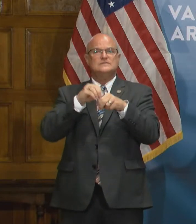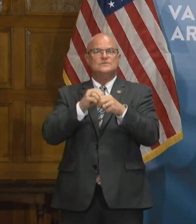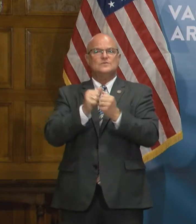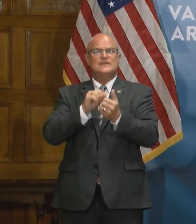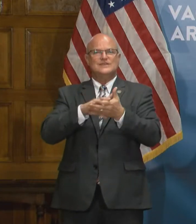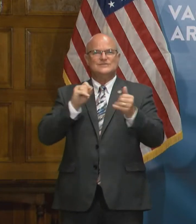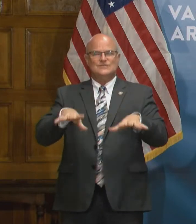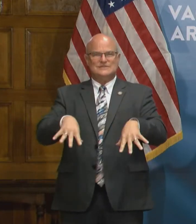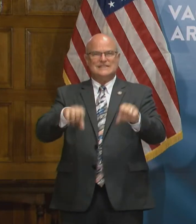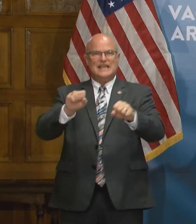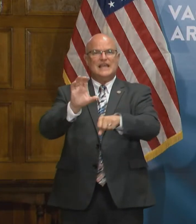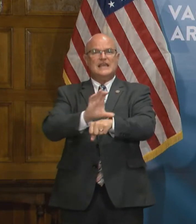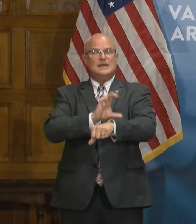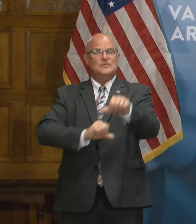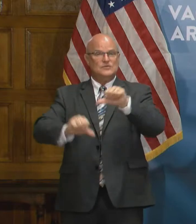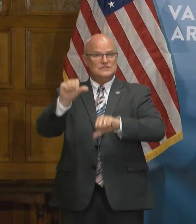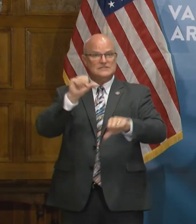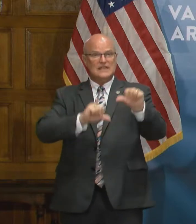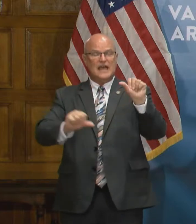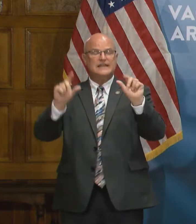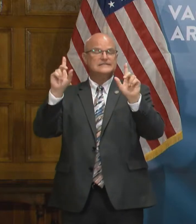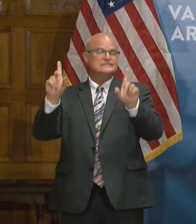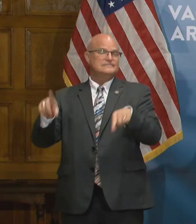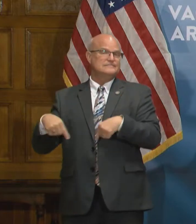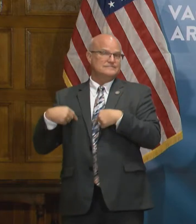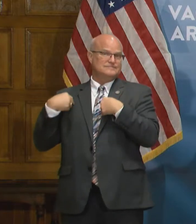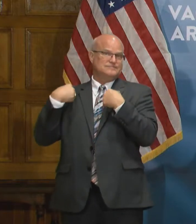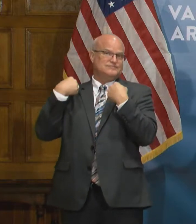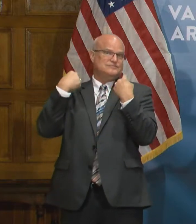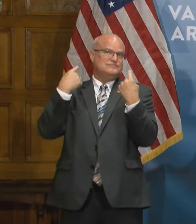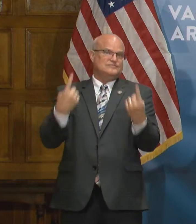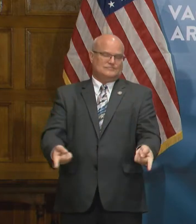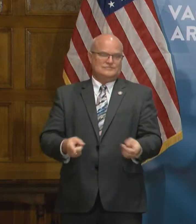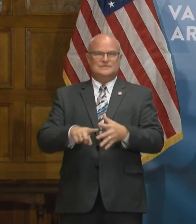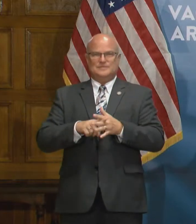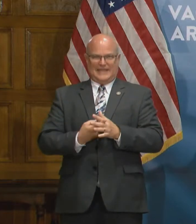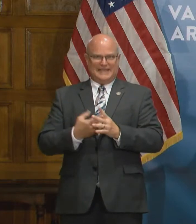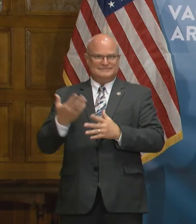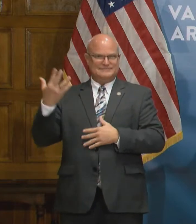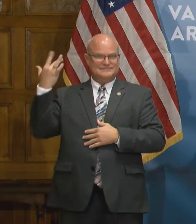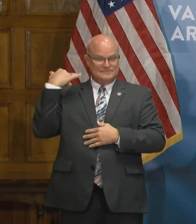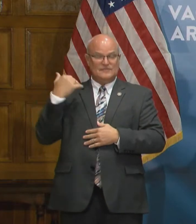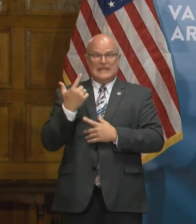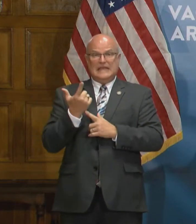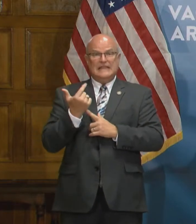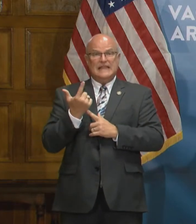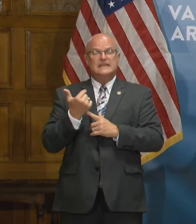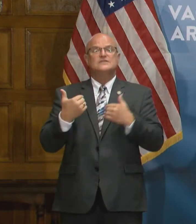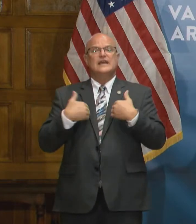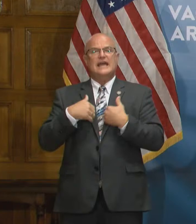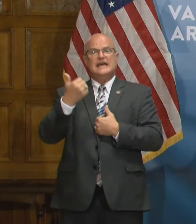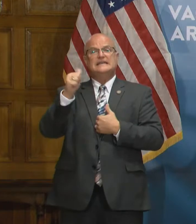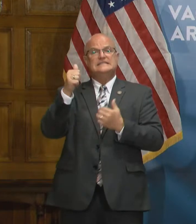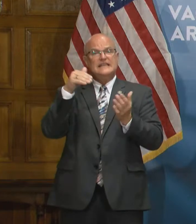students taking computer science than we've had since this initiative began. Last year, we